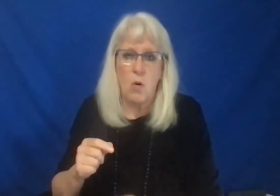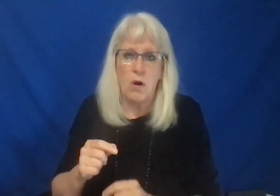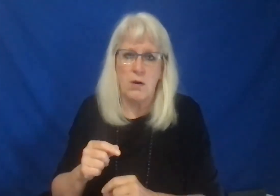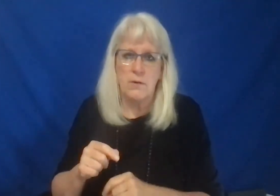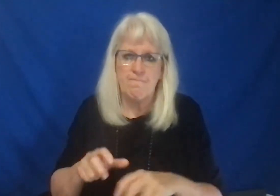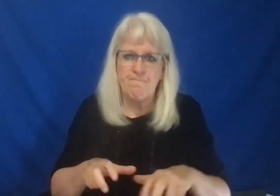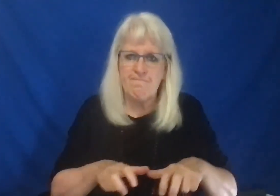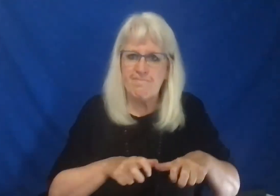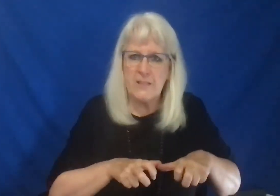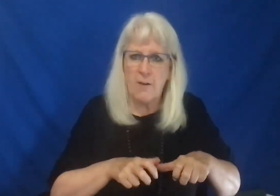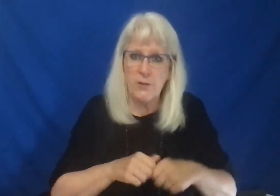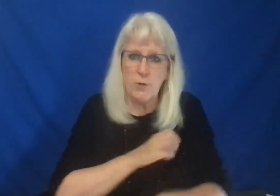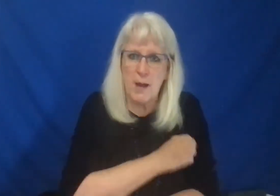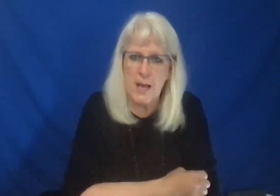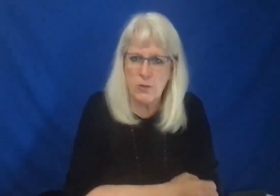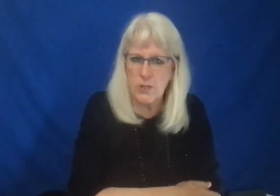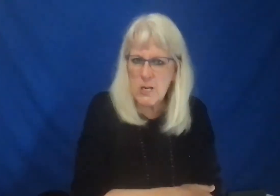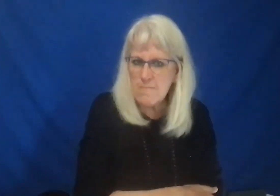or being